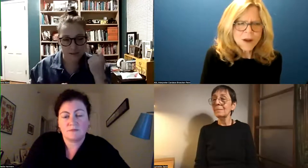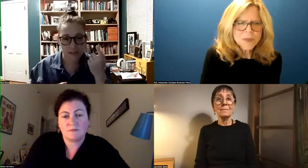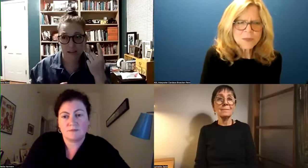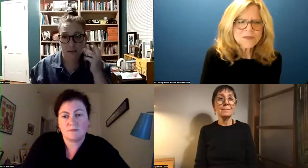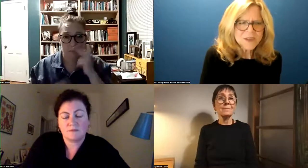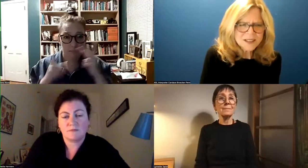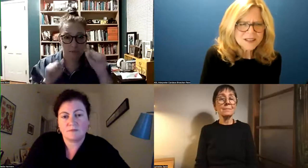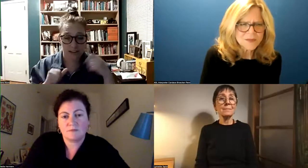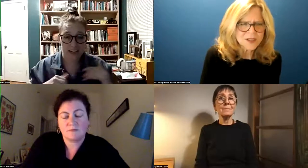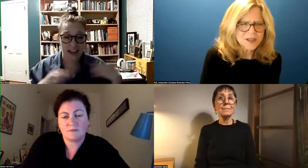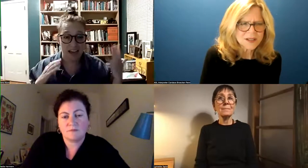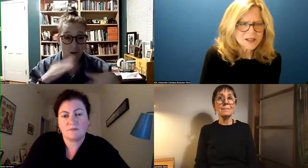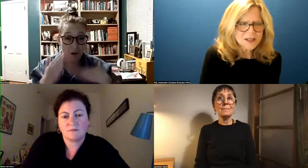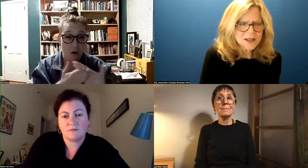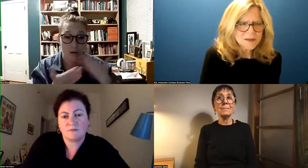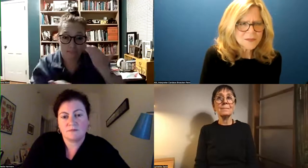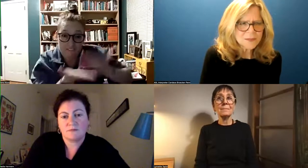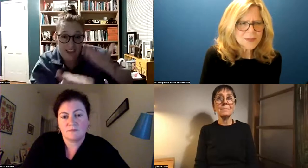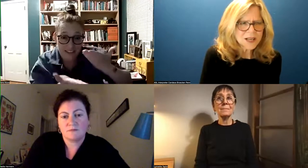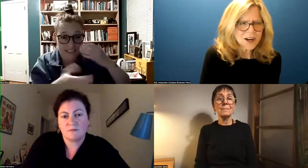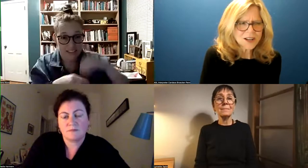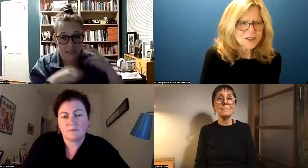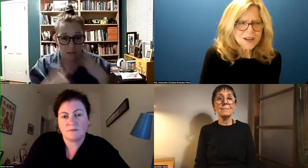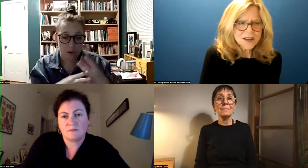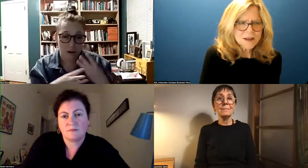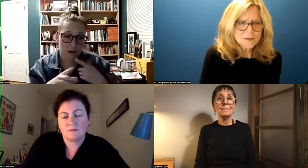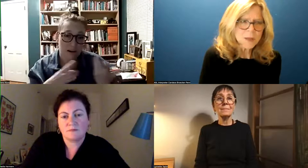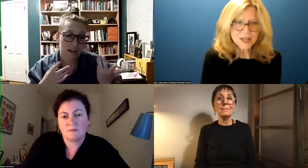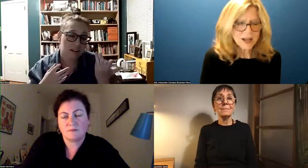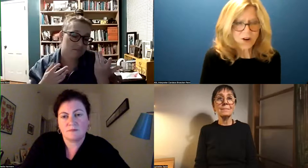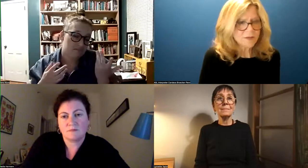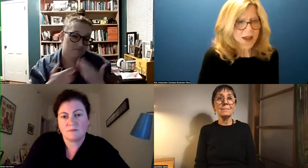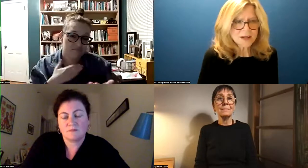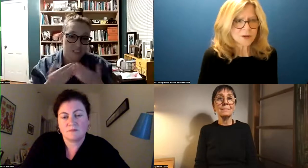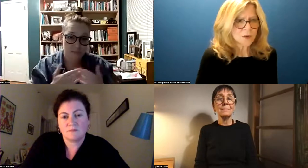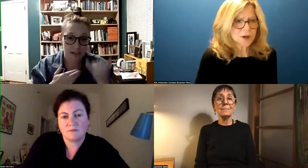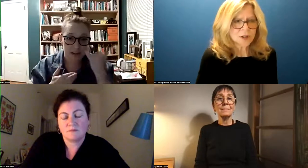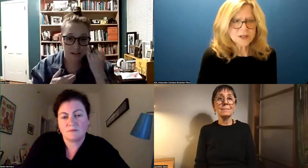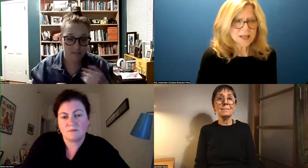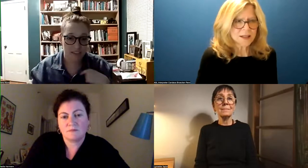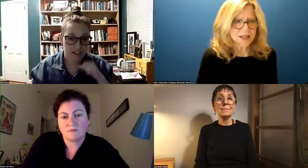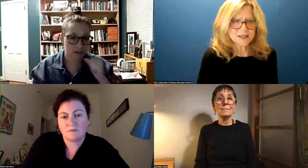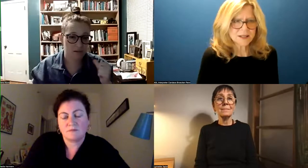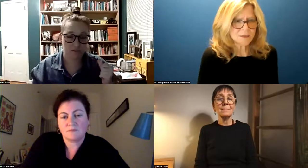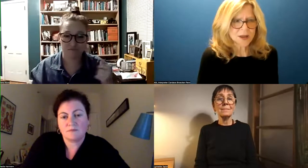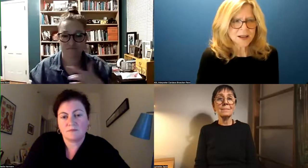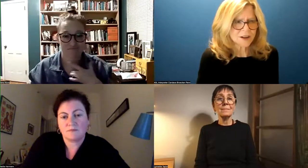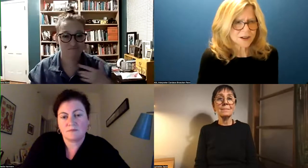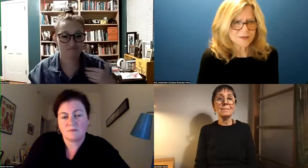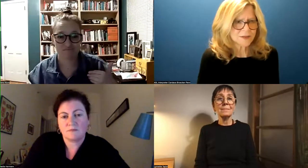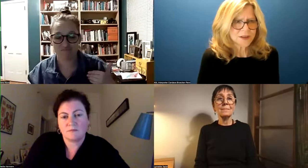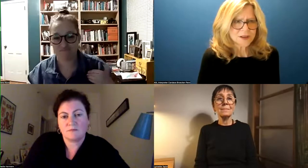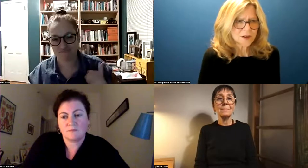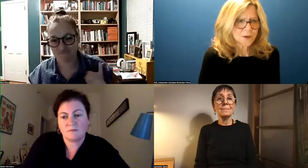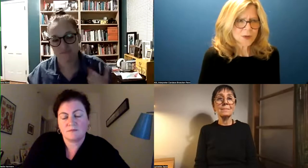I want people to feel something, because people can have all the facts in the world and then it doesn't matter